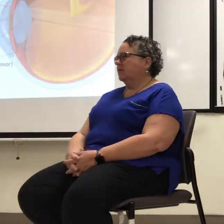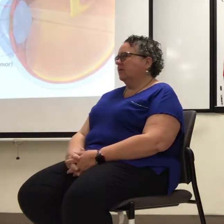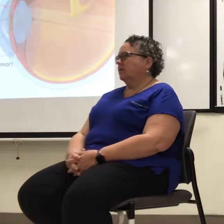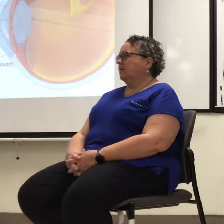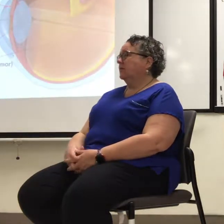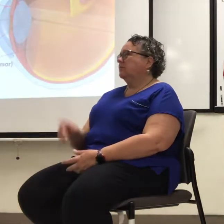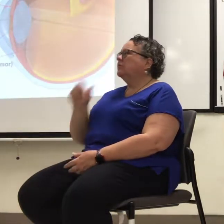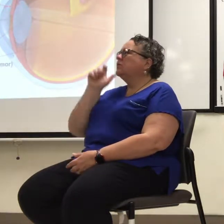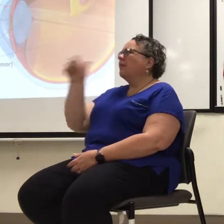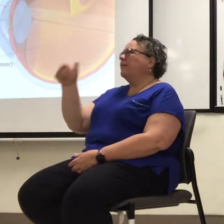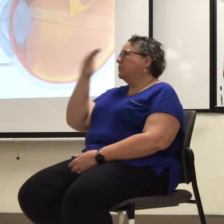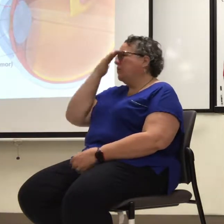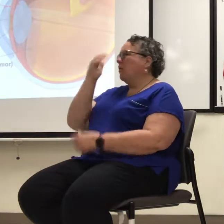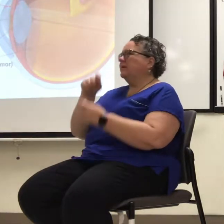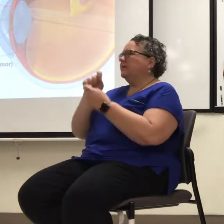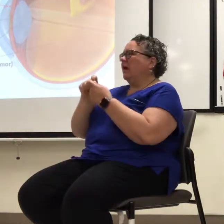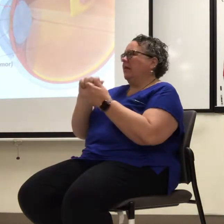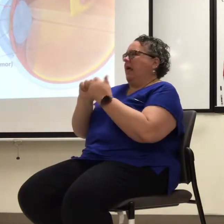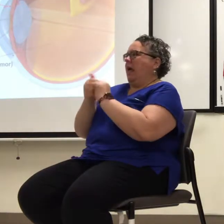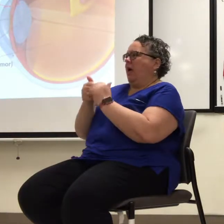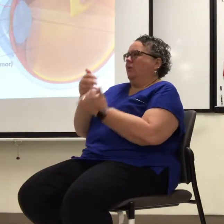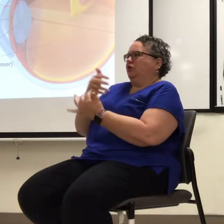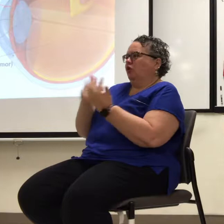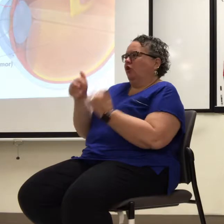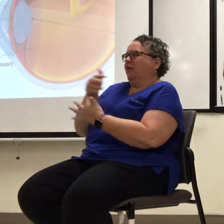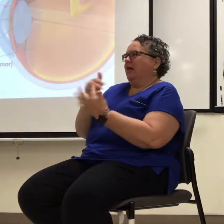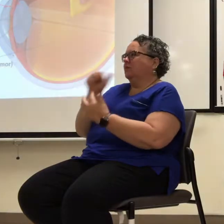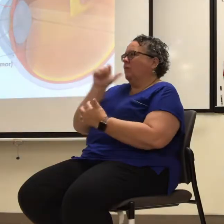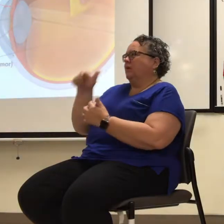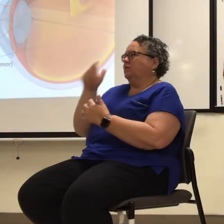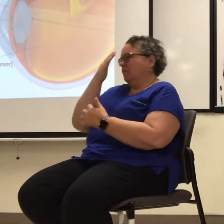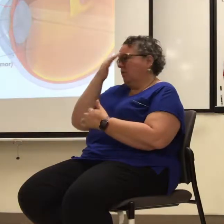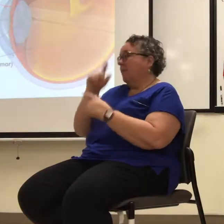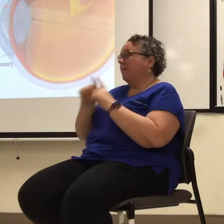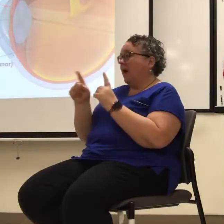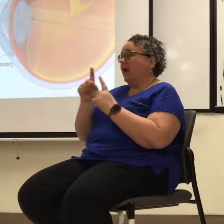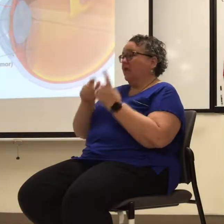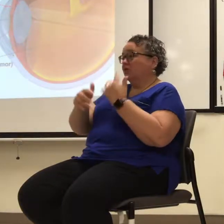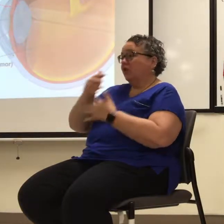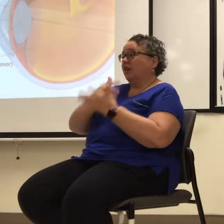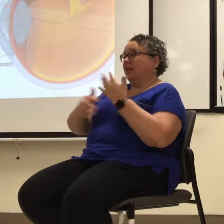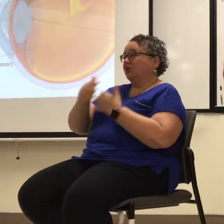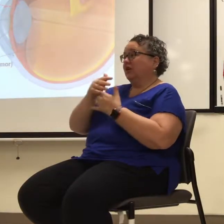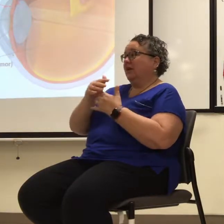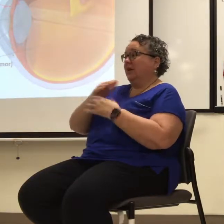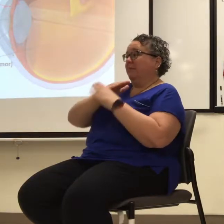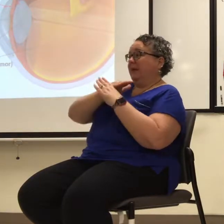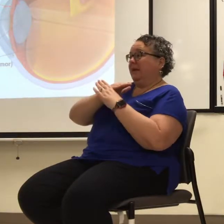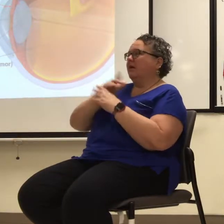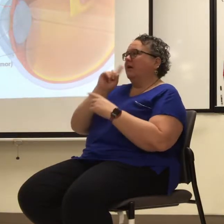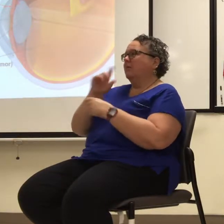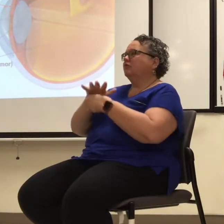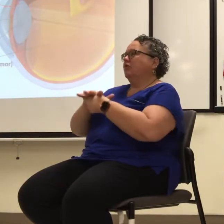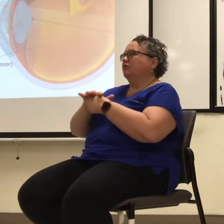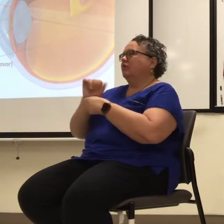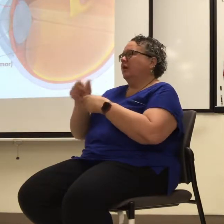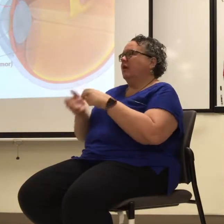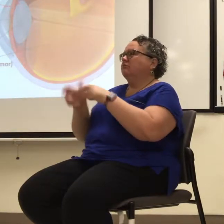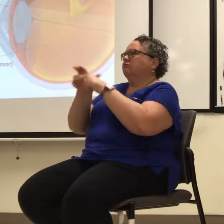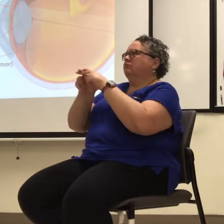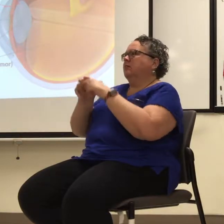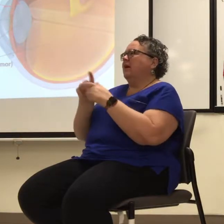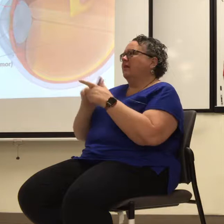We don't have to know how it circulates, but like I said, if the circulation is impeded, pressure can build, causing glaucoma.